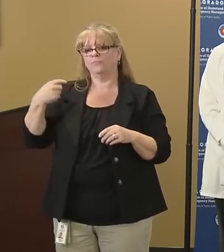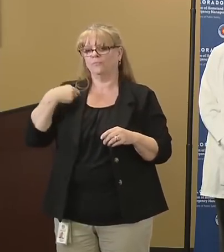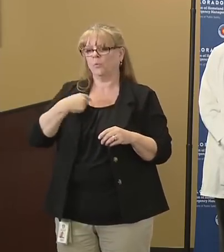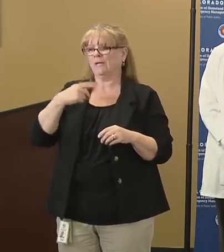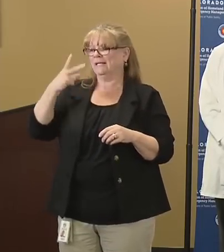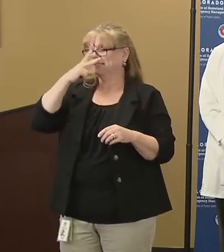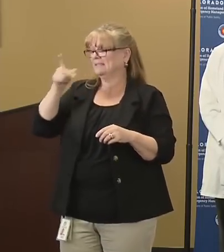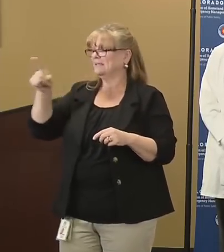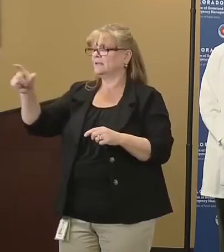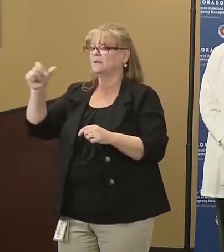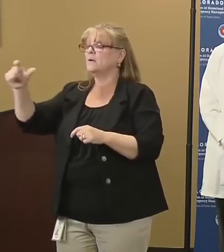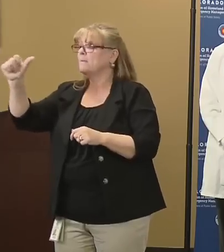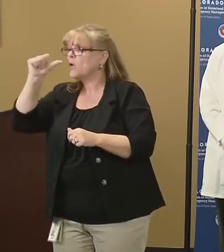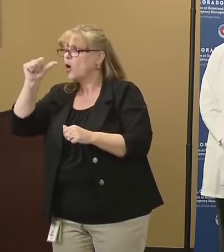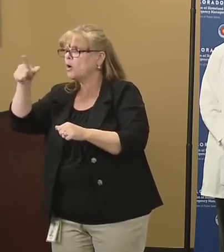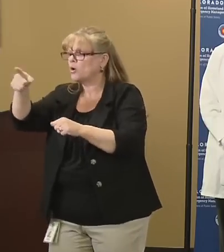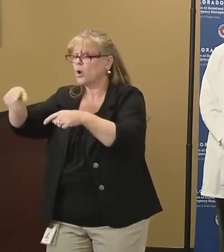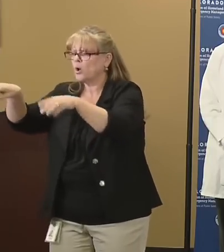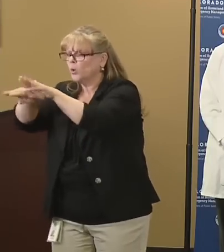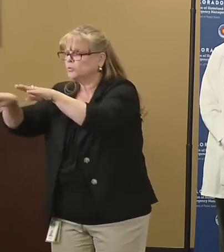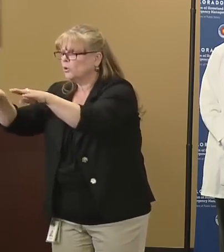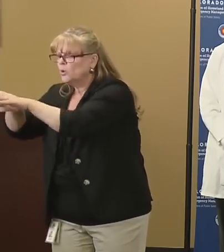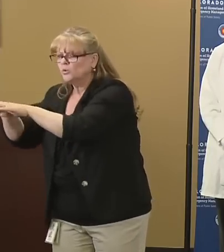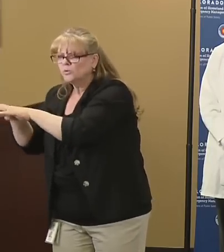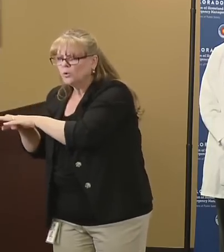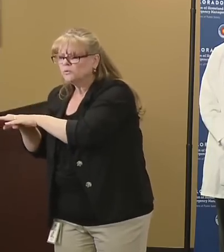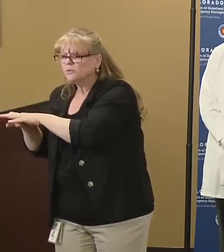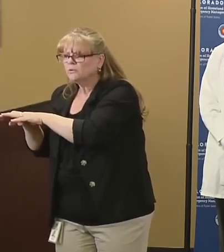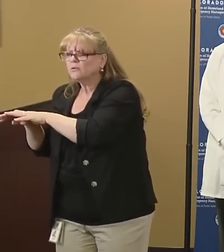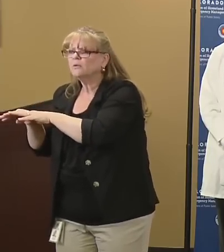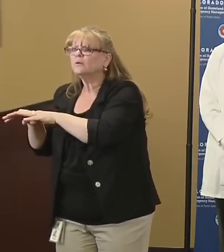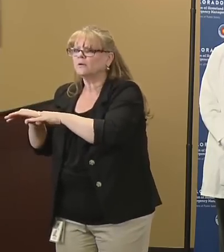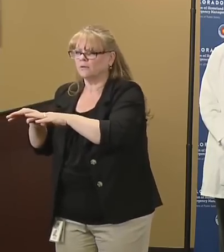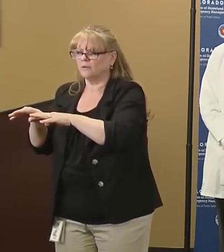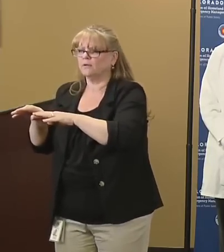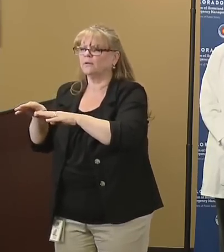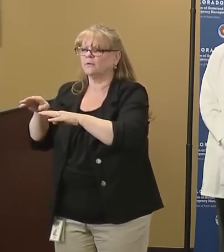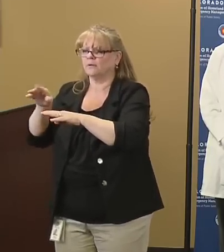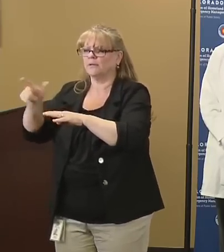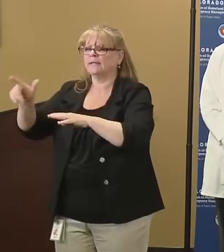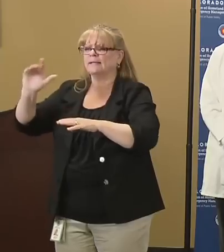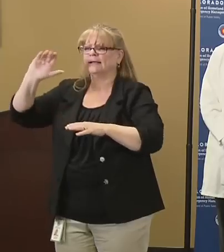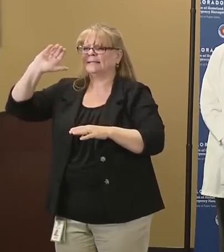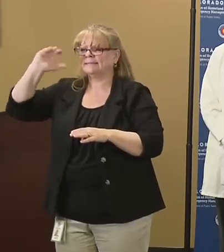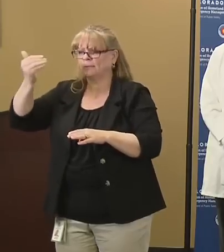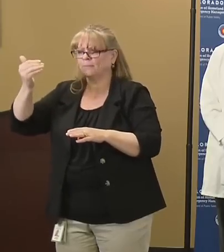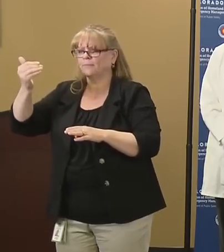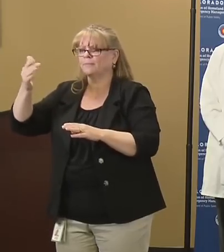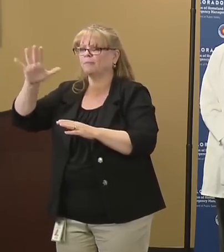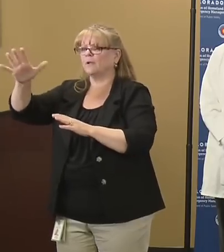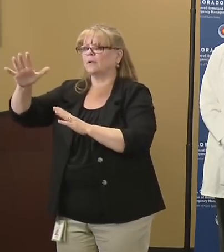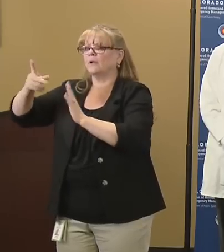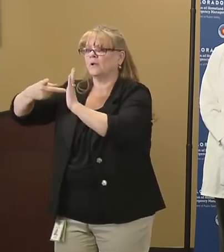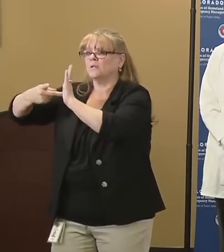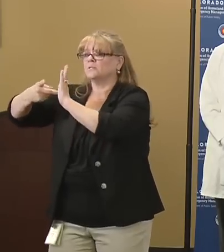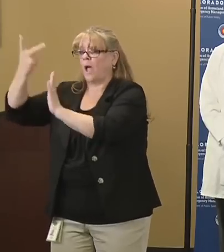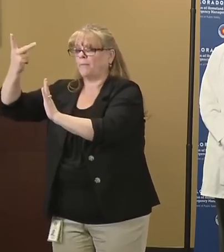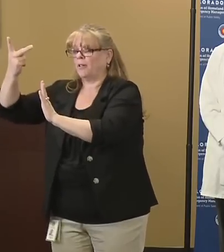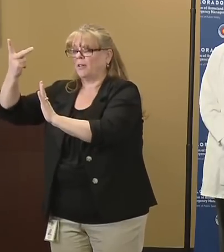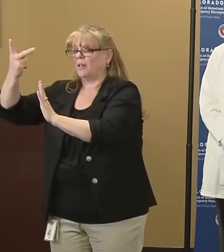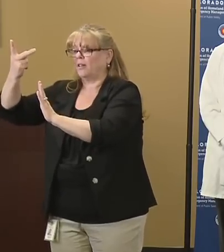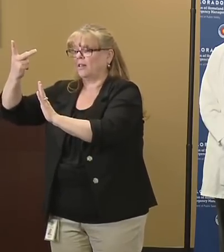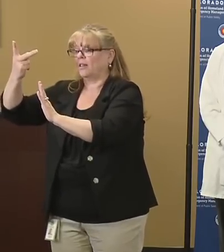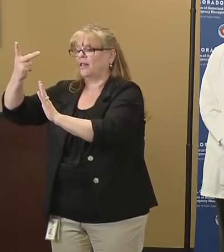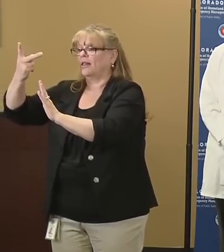closing, it looks like the average doubling time is approaching 5 days. So first the